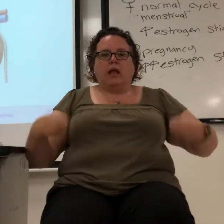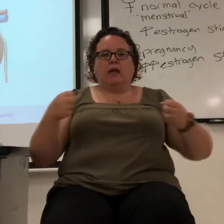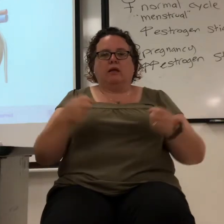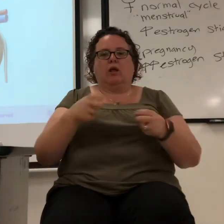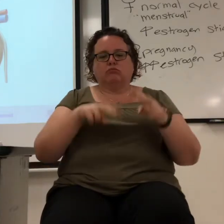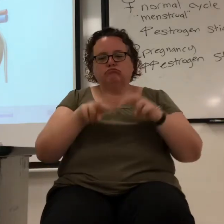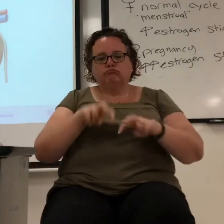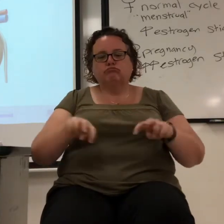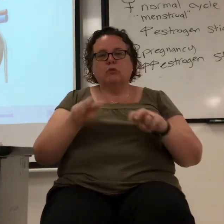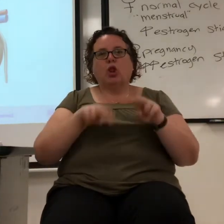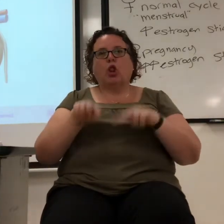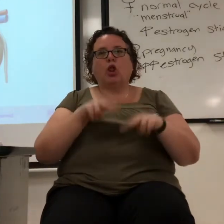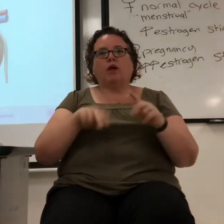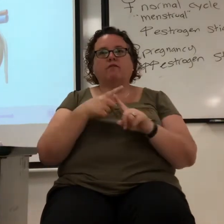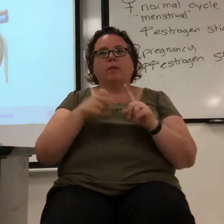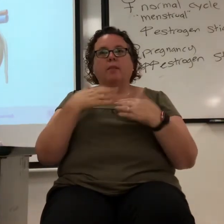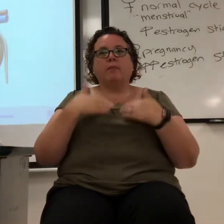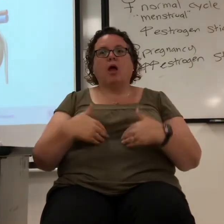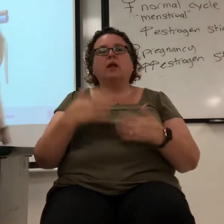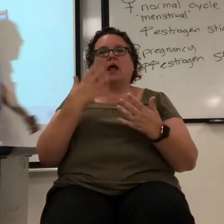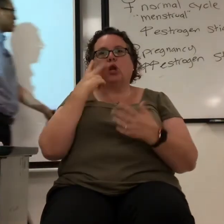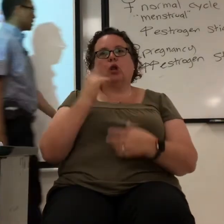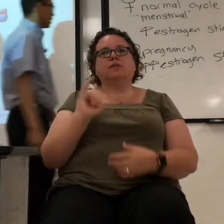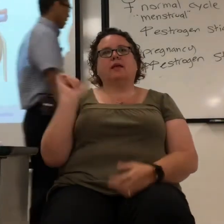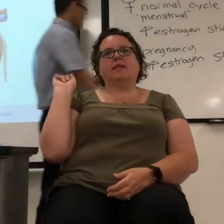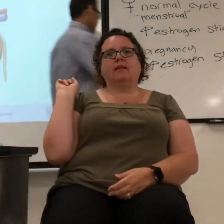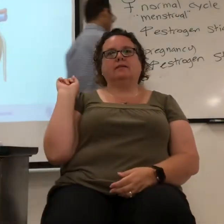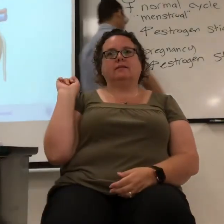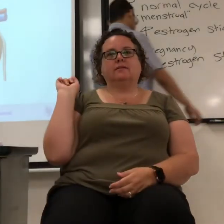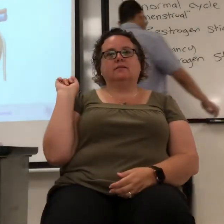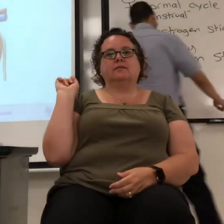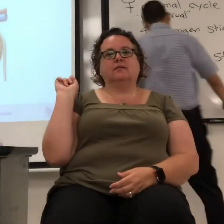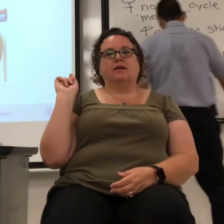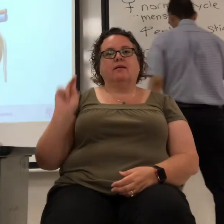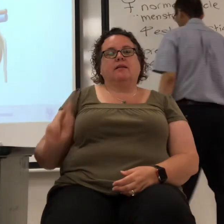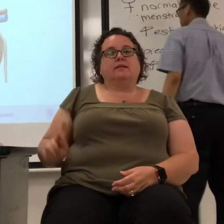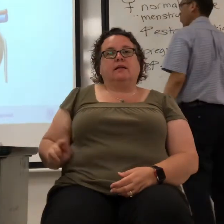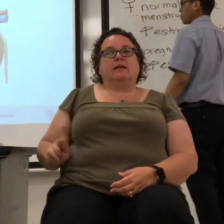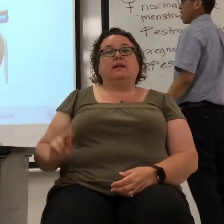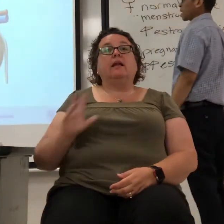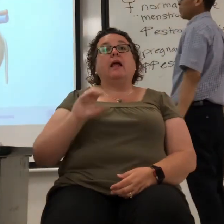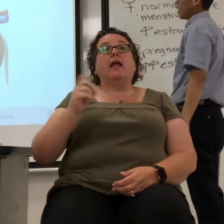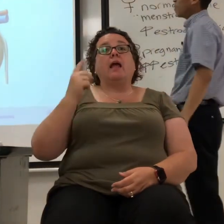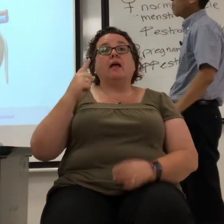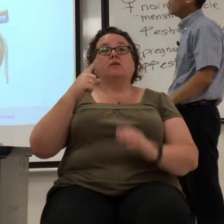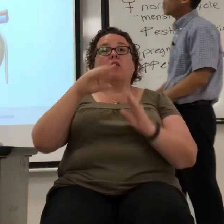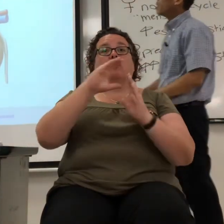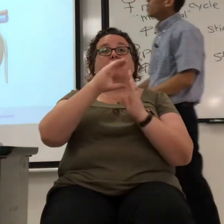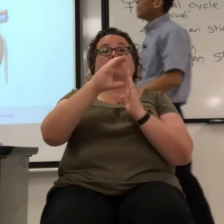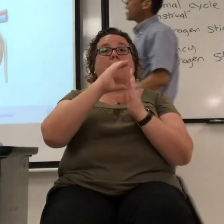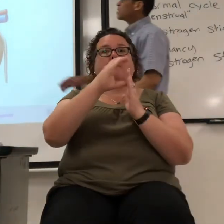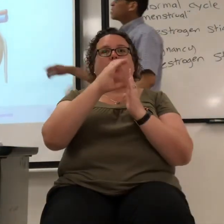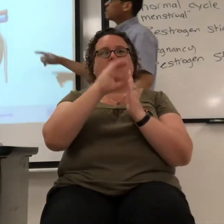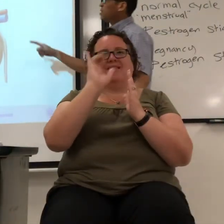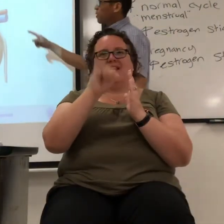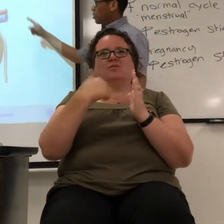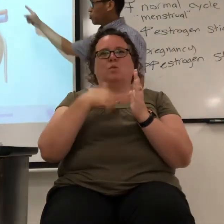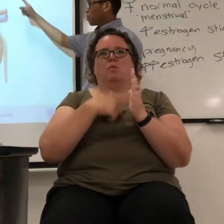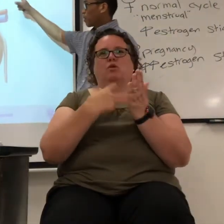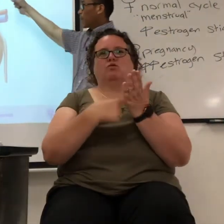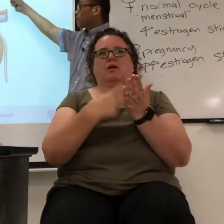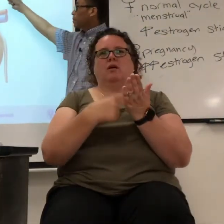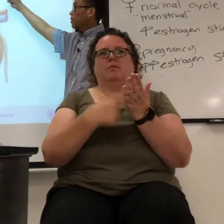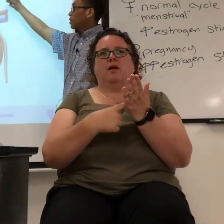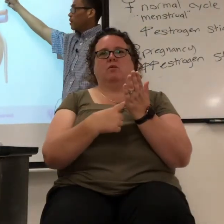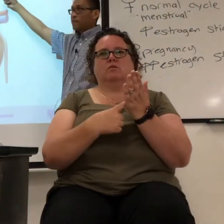You got this, kidney-shaped organ. It's the kidney. And on top of it is what we're talking about. That's the